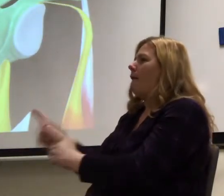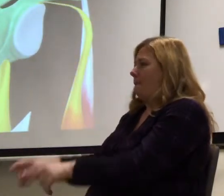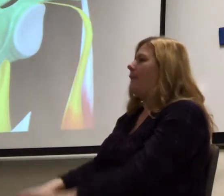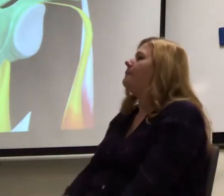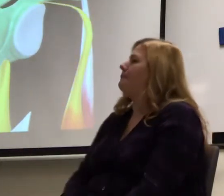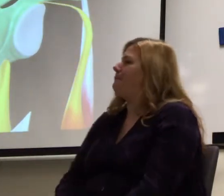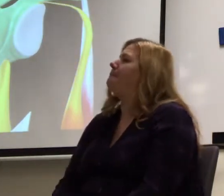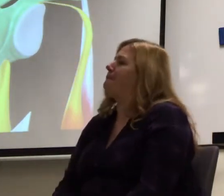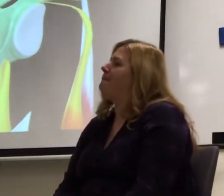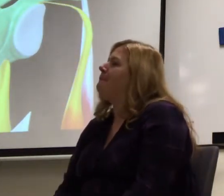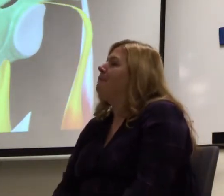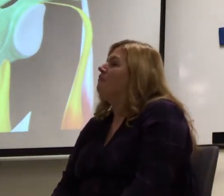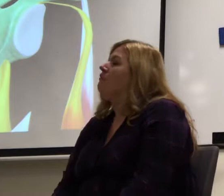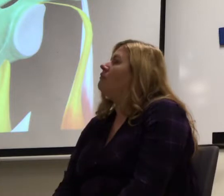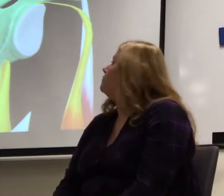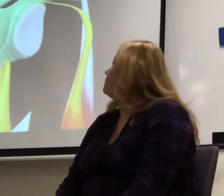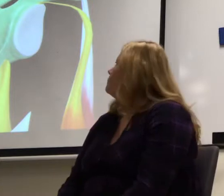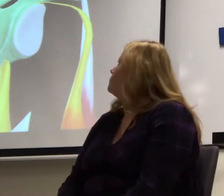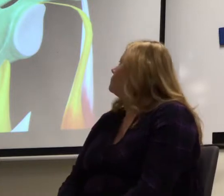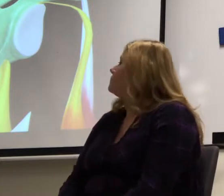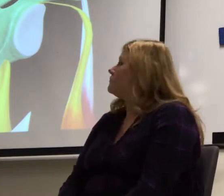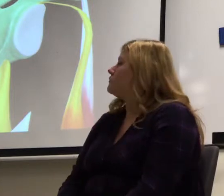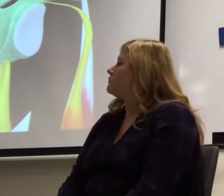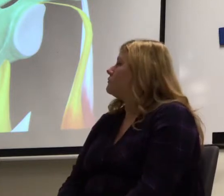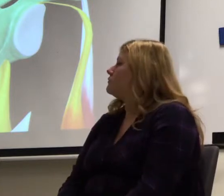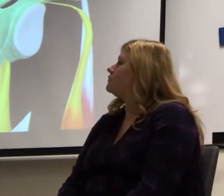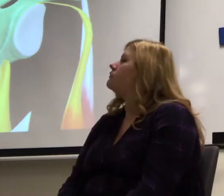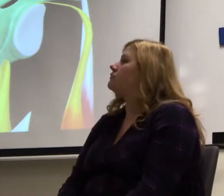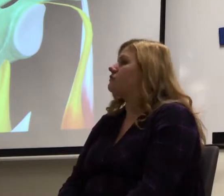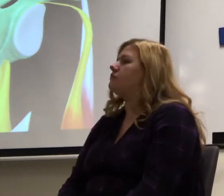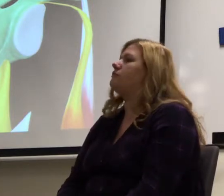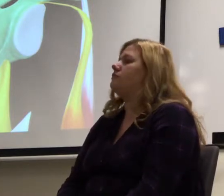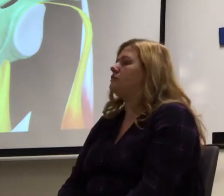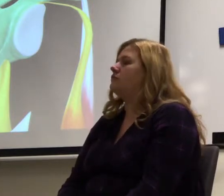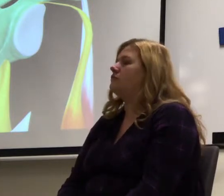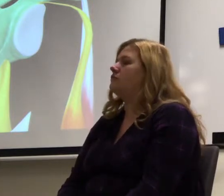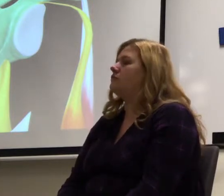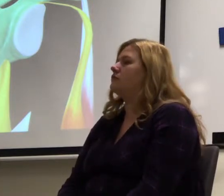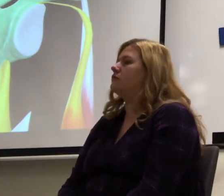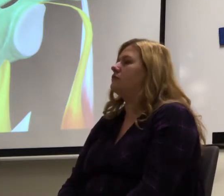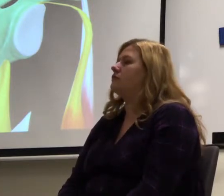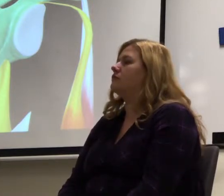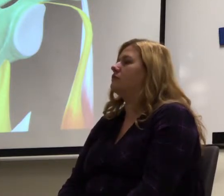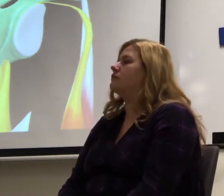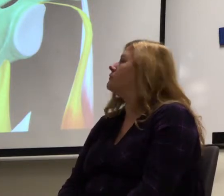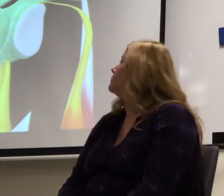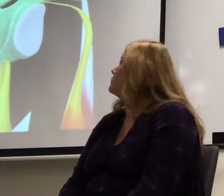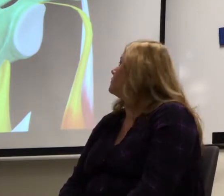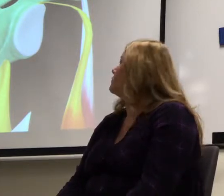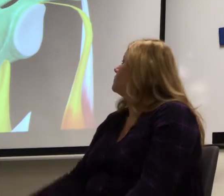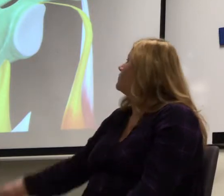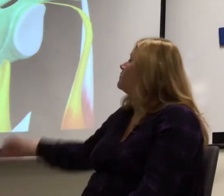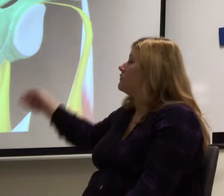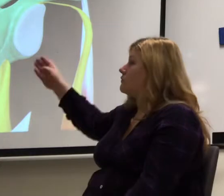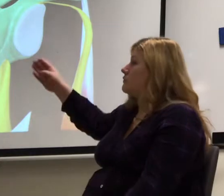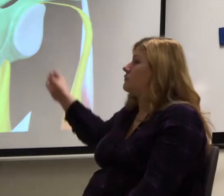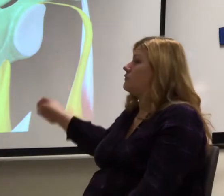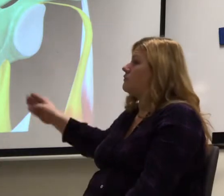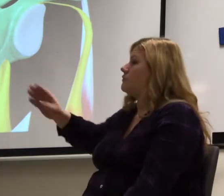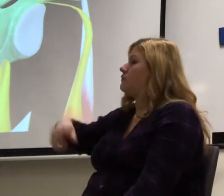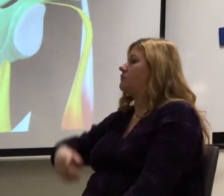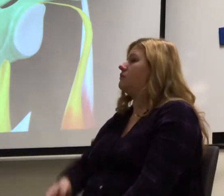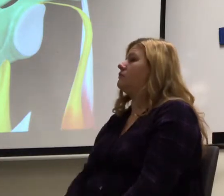All right, what I did, I was playing around. You guys are answering the half-sheet question. The next 2 structures are